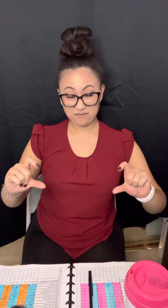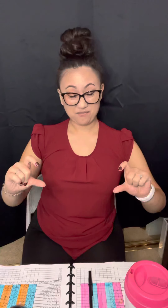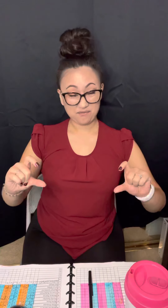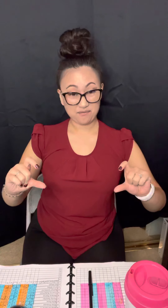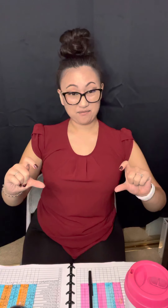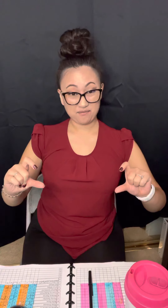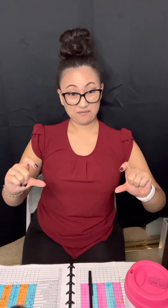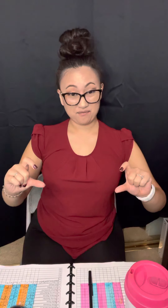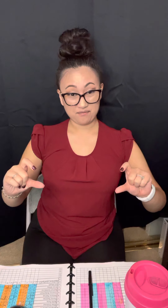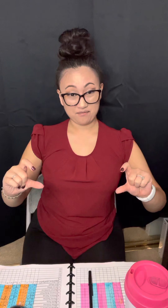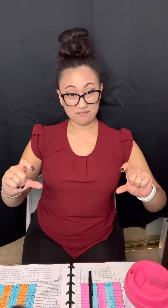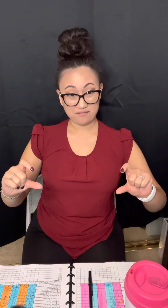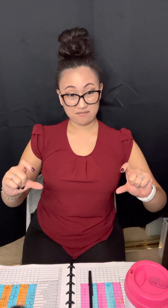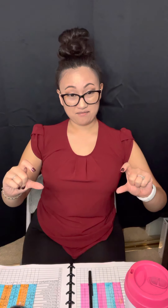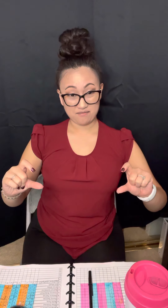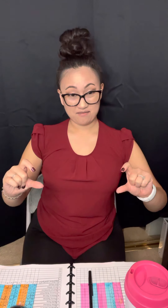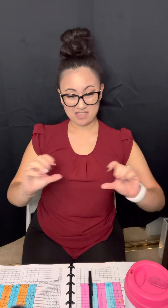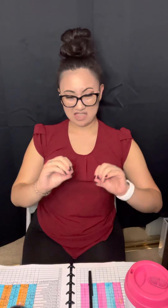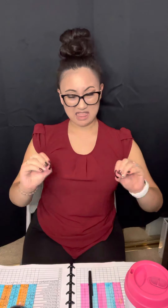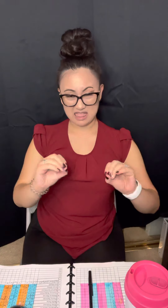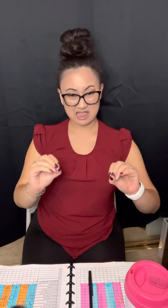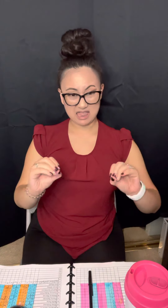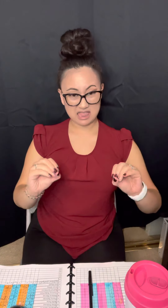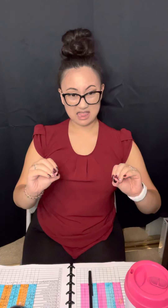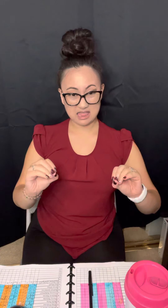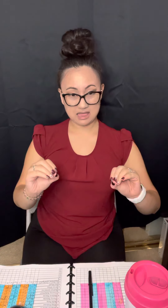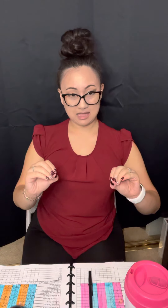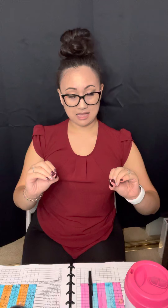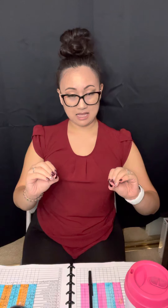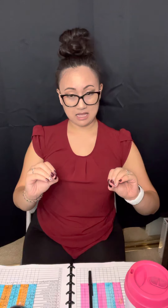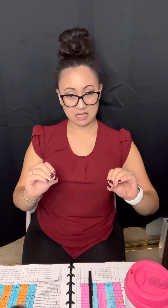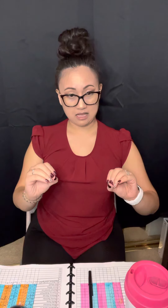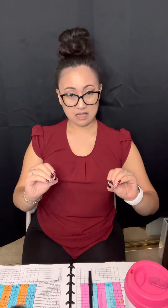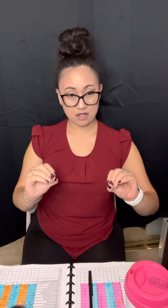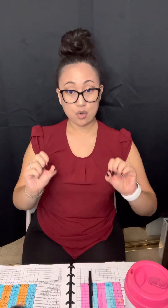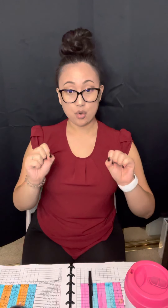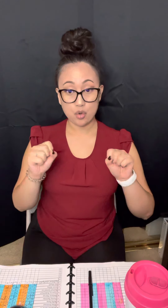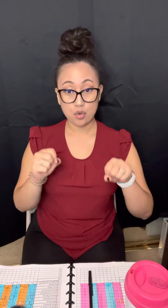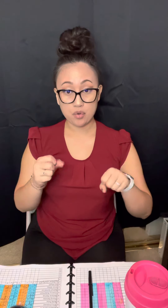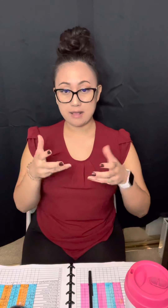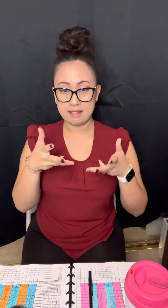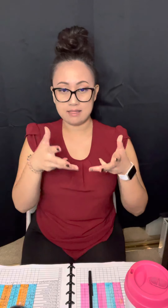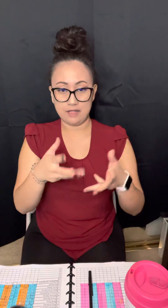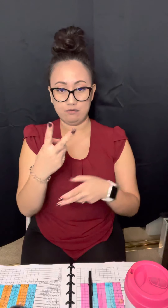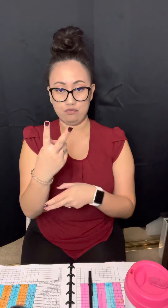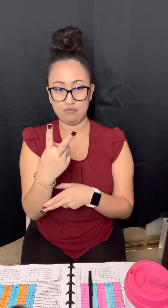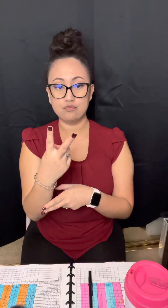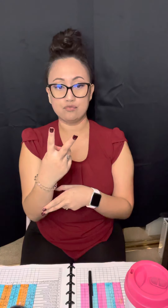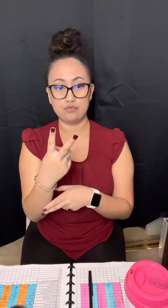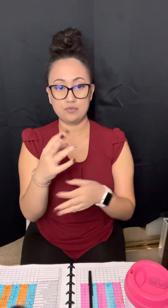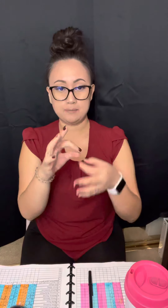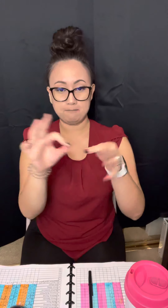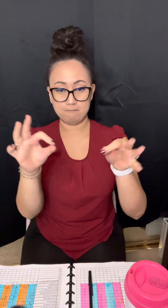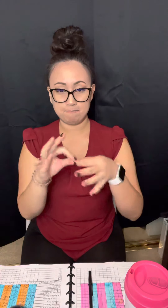2, I'm okay with you leaving it at 2. But if you have room to put a third one, go ahead. And let me